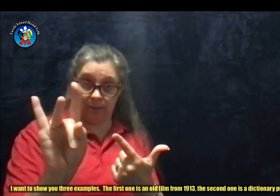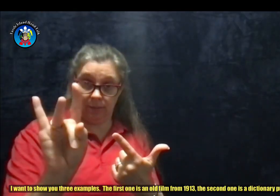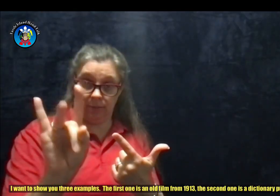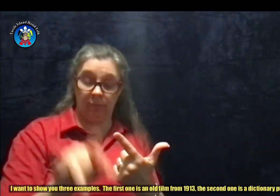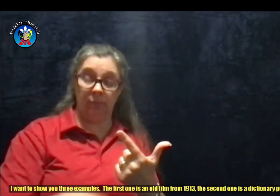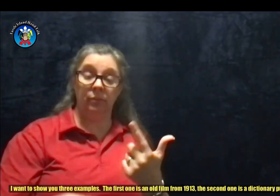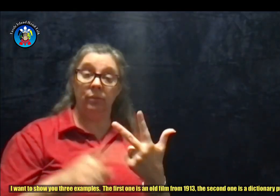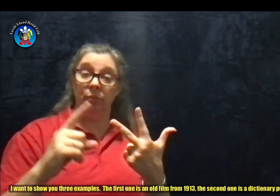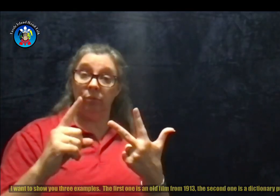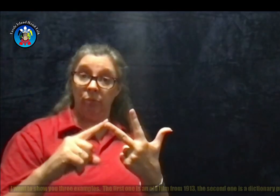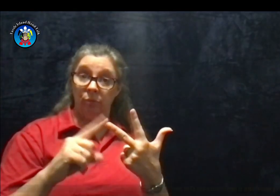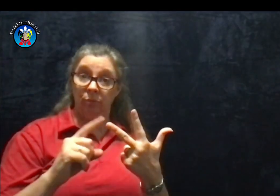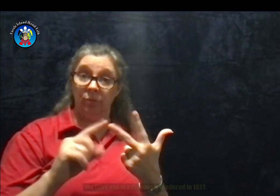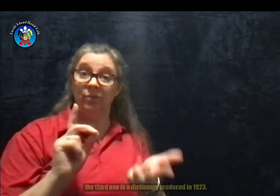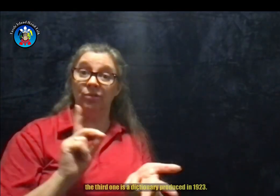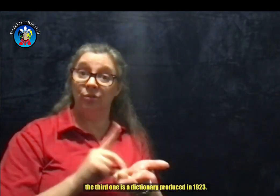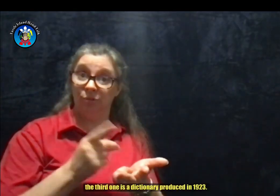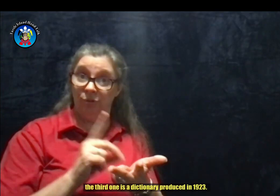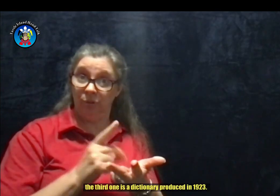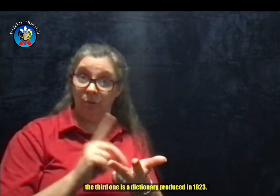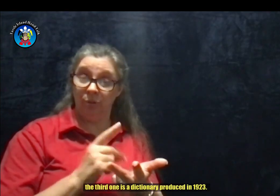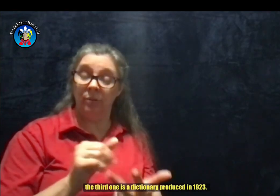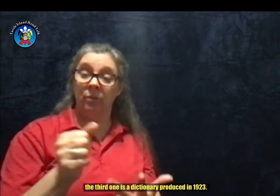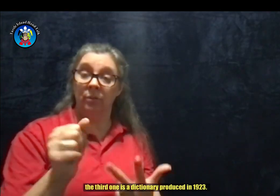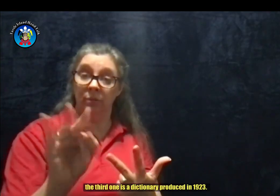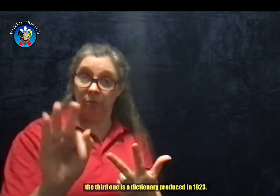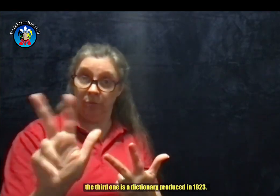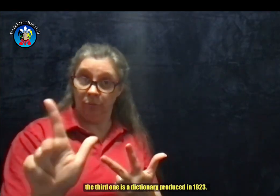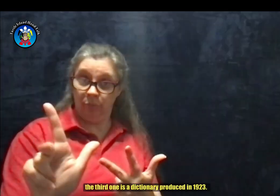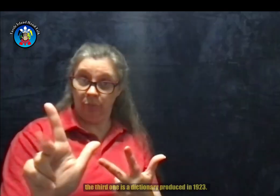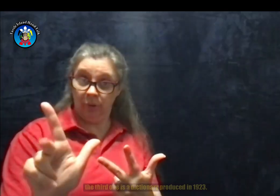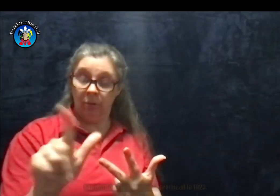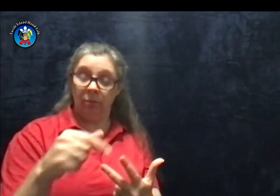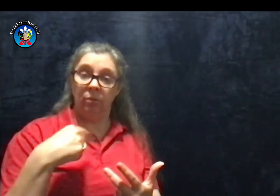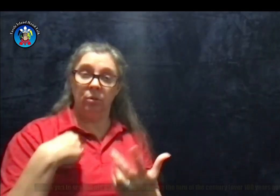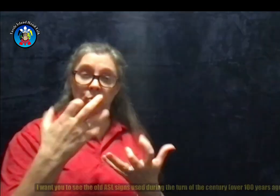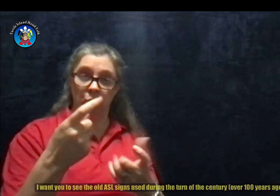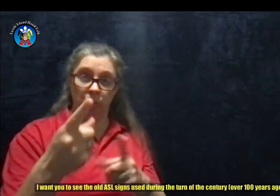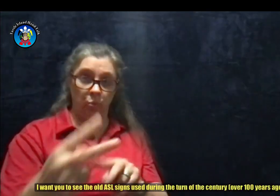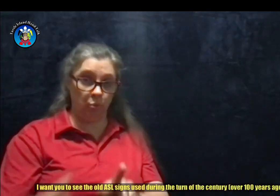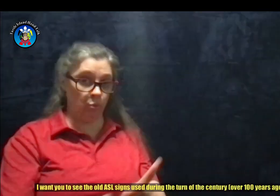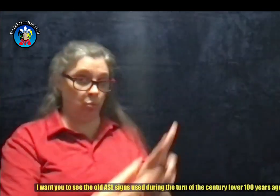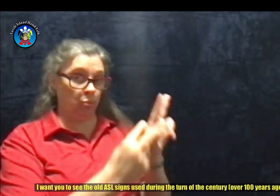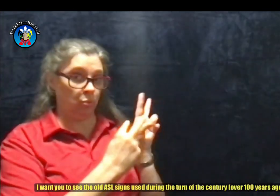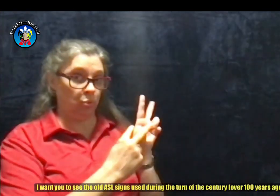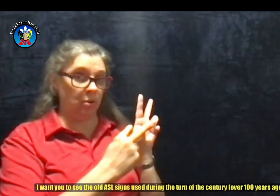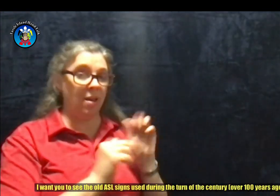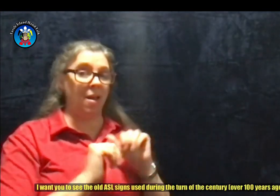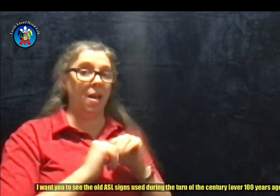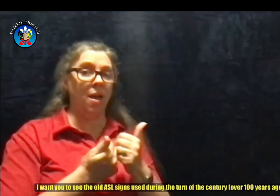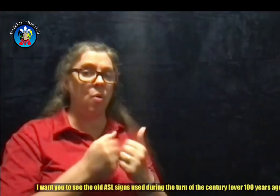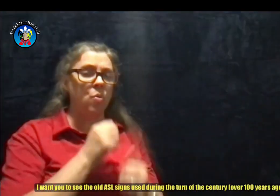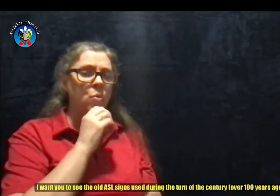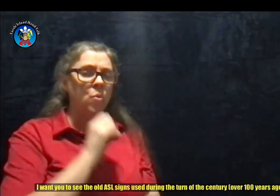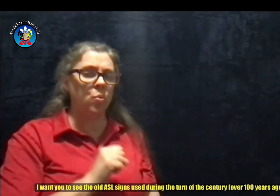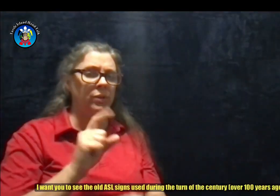1918. And the third one is a dictionary produced in 1923. I want you to see the old ASL